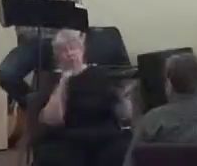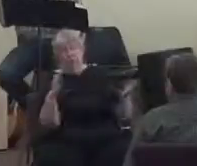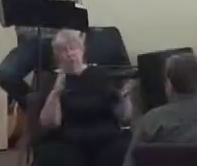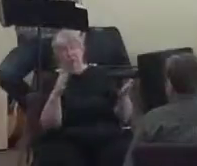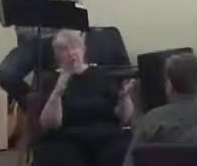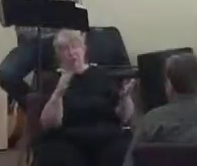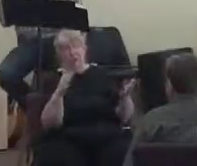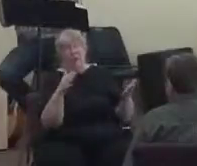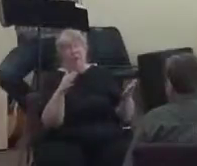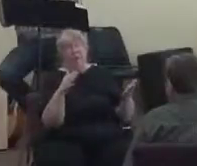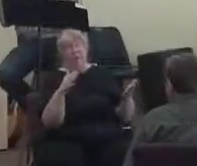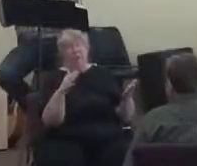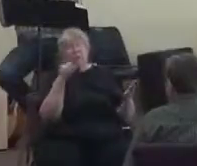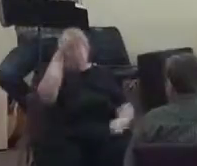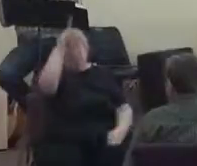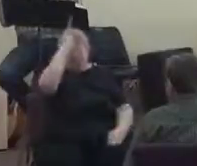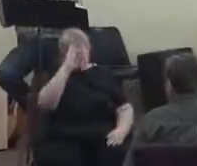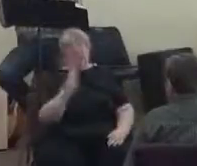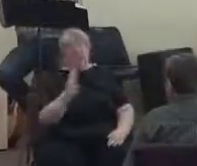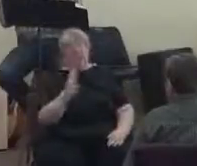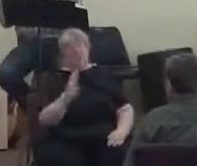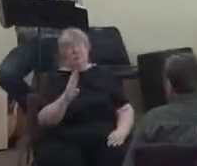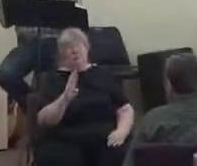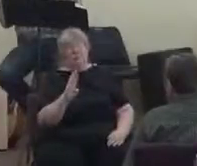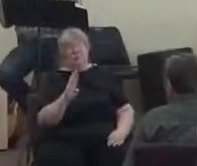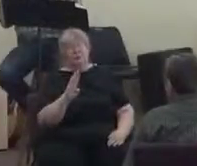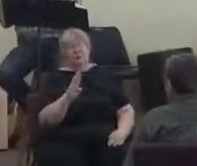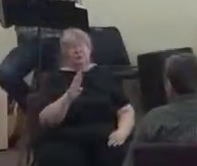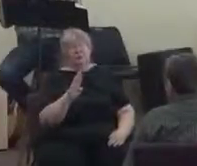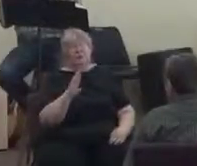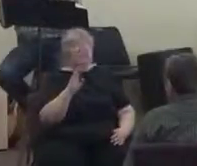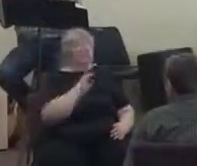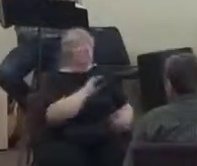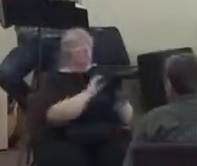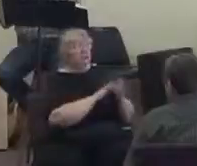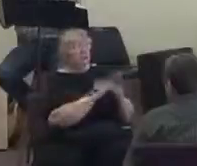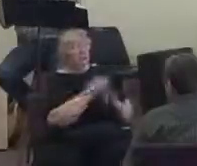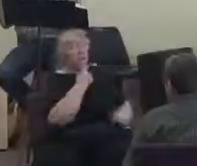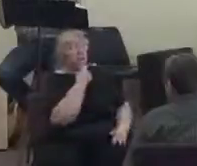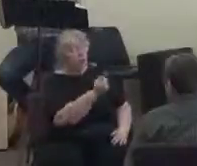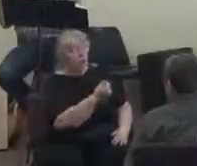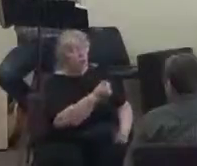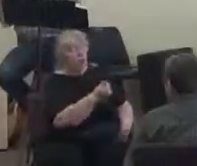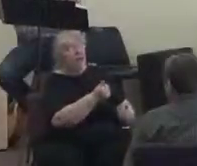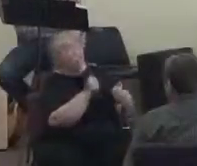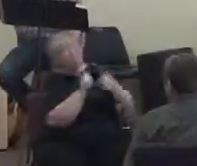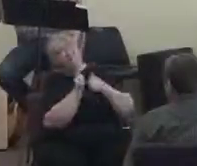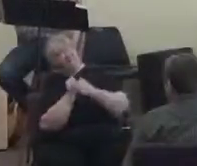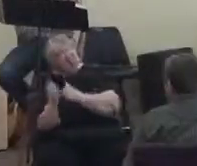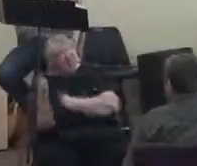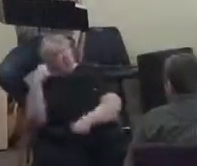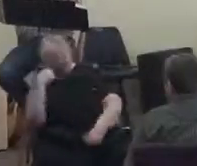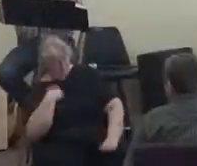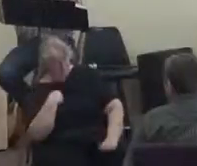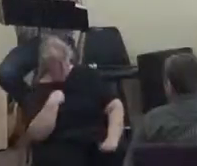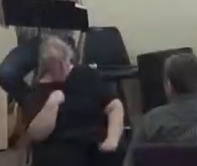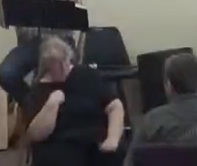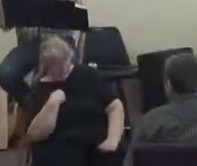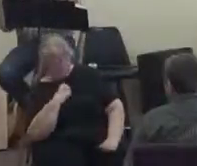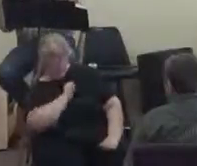Jesus gave him the answer, follow me, Peter. Follow me. Not your mind, your will,